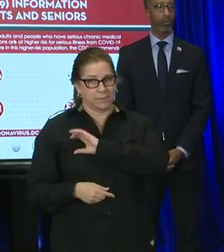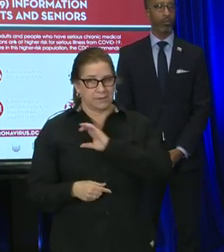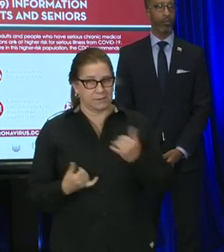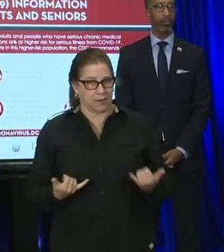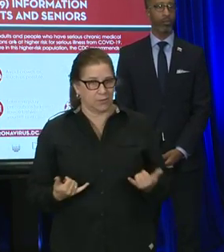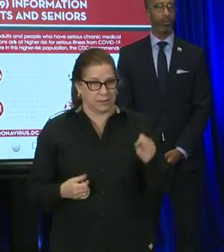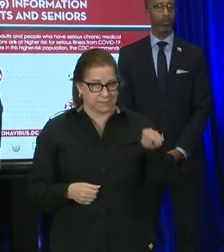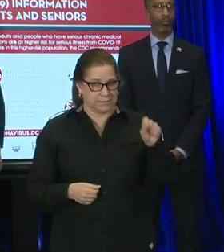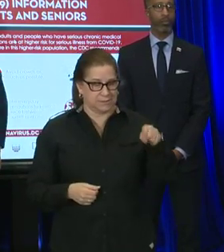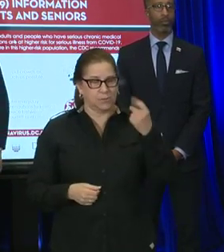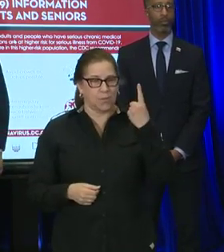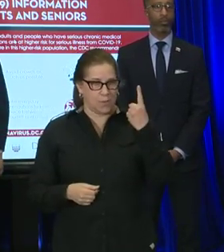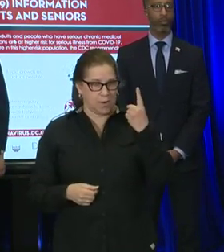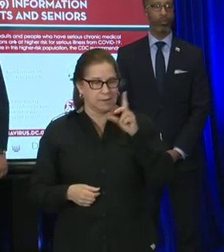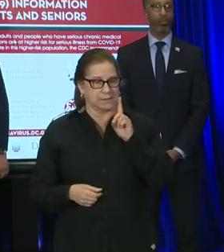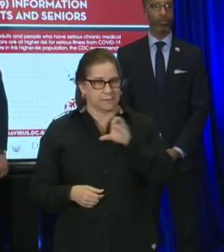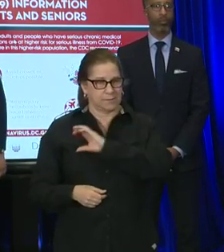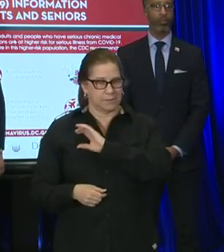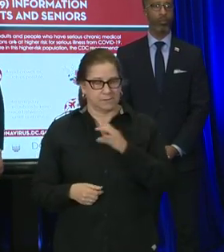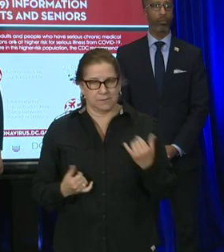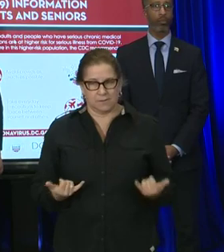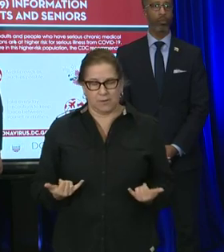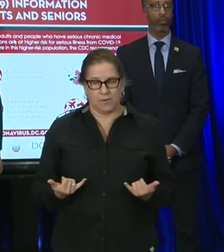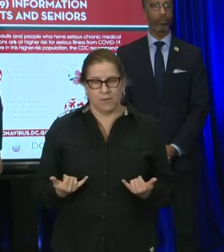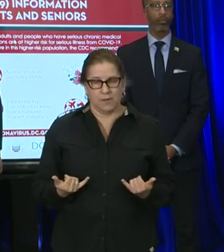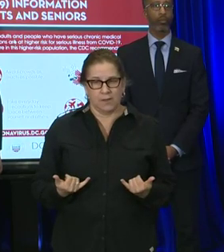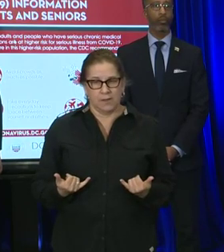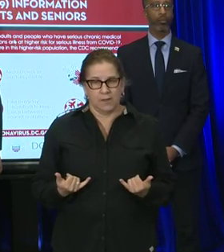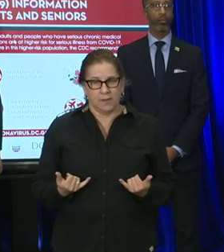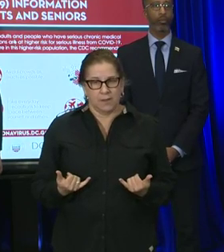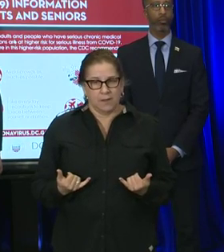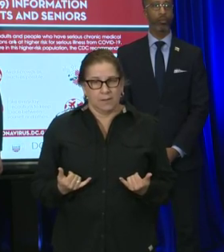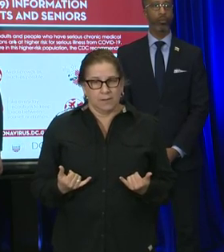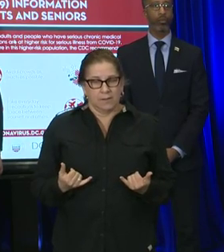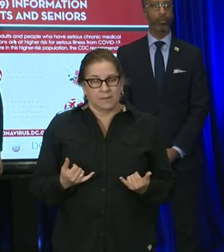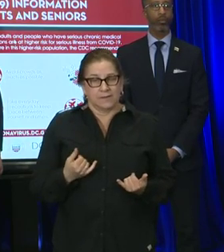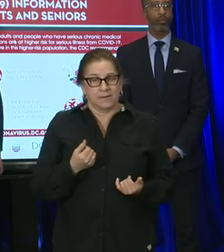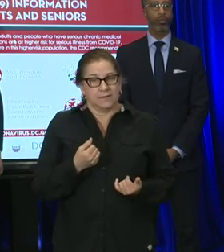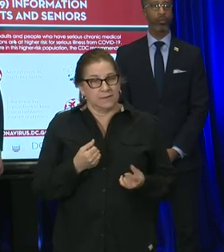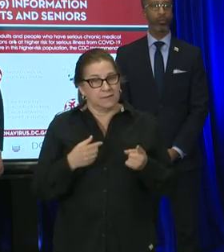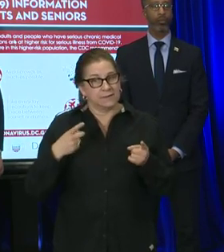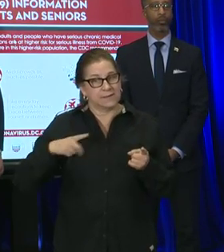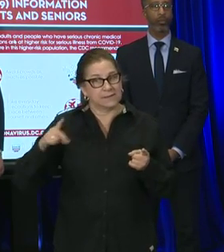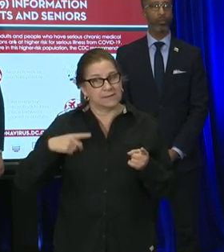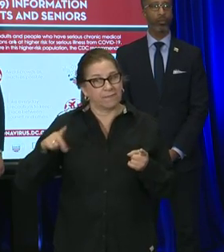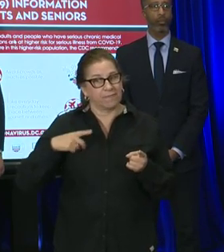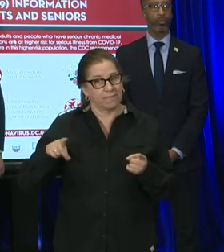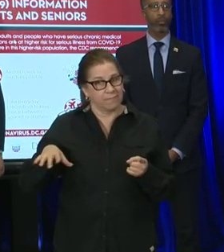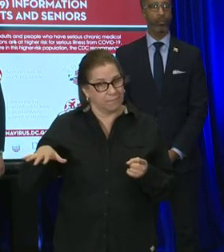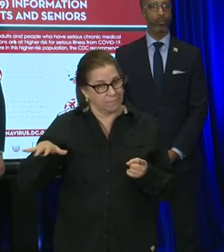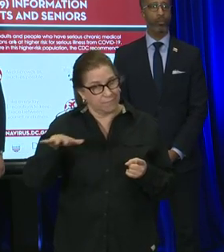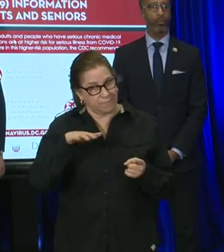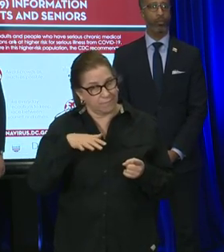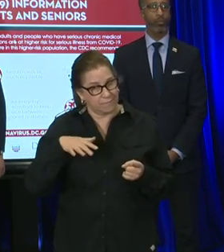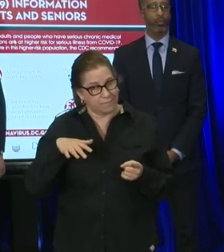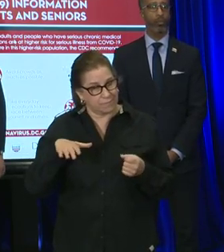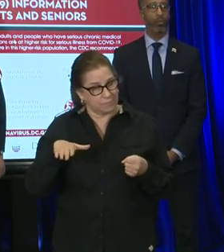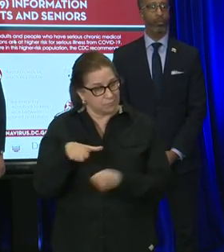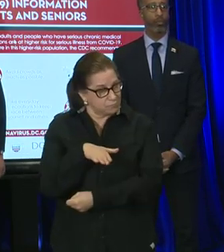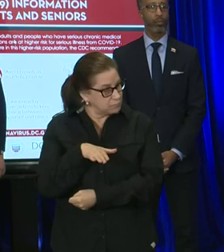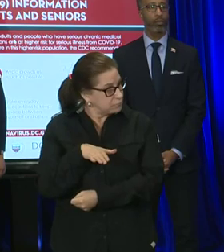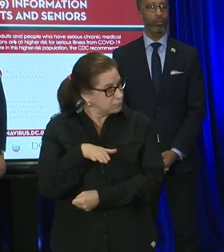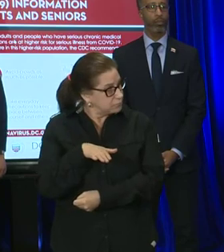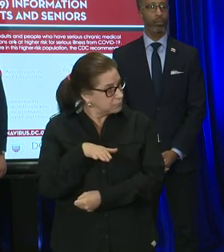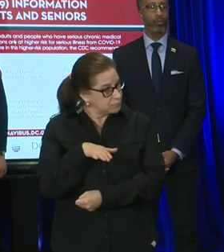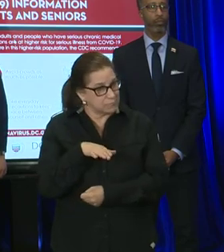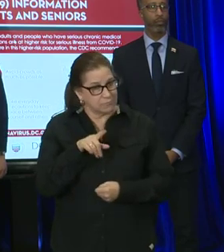Yes. So are several D.C. police officers within the detective division under quarantine? We haven't. I don't think that the Department of